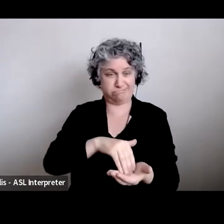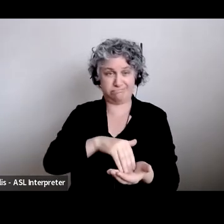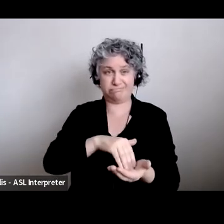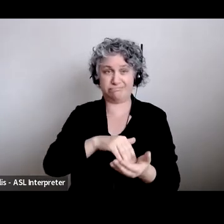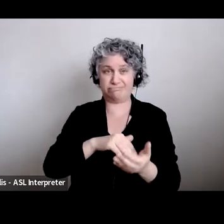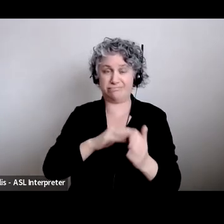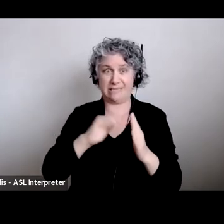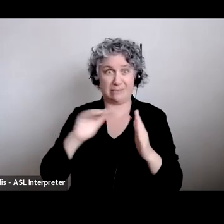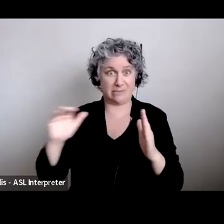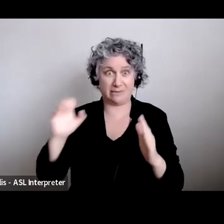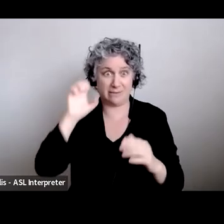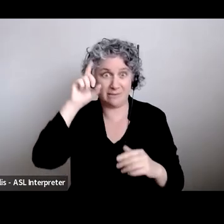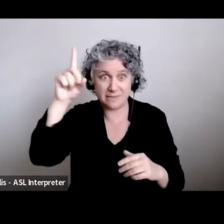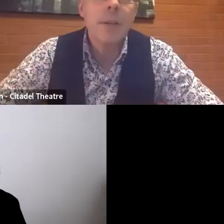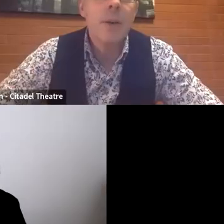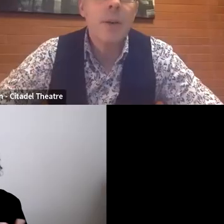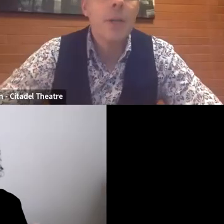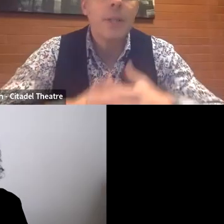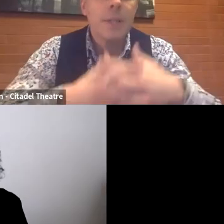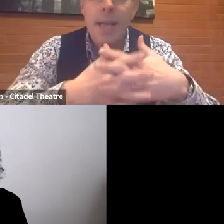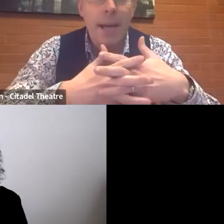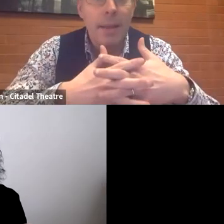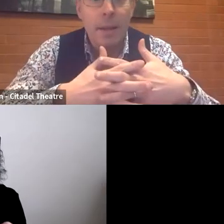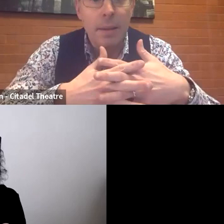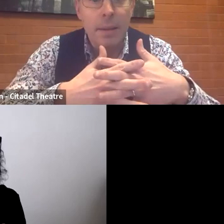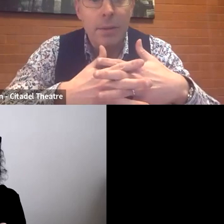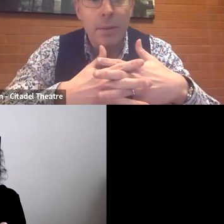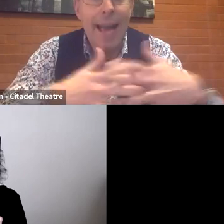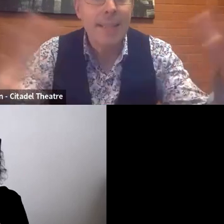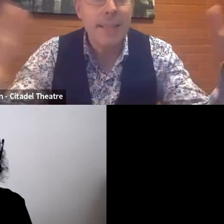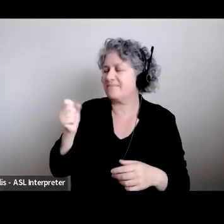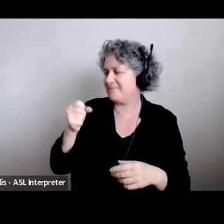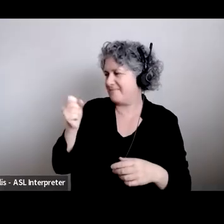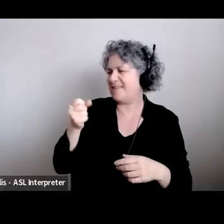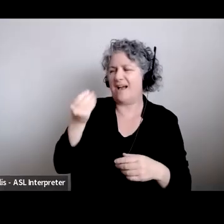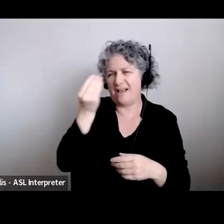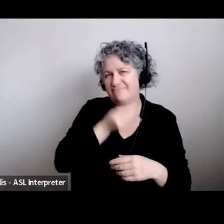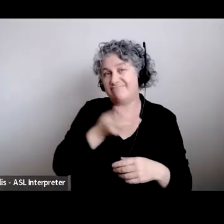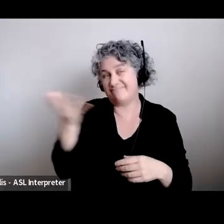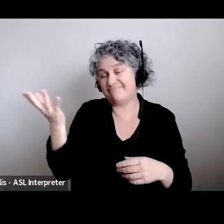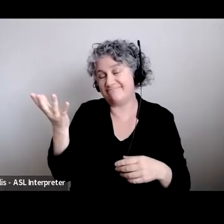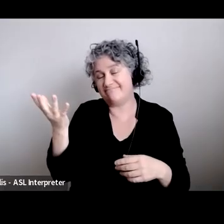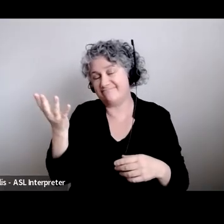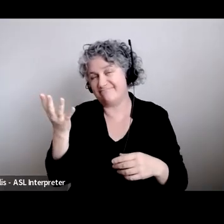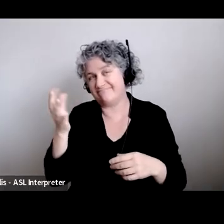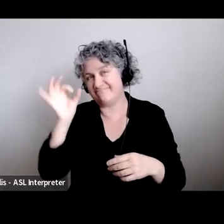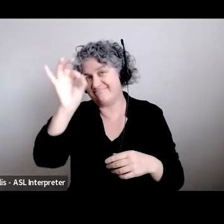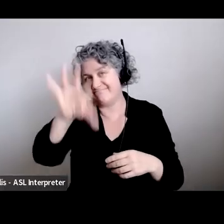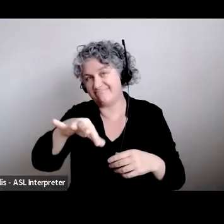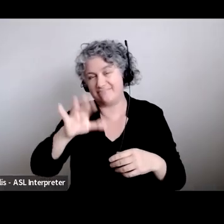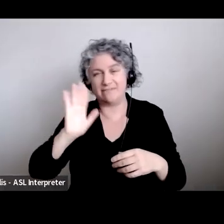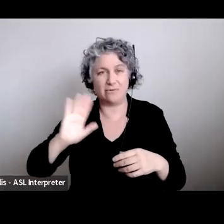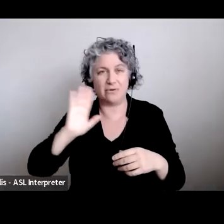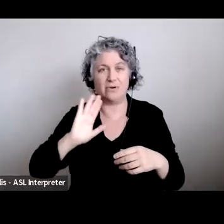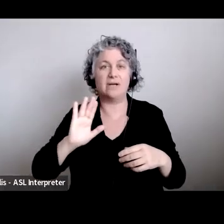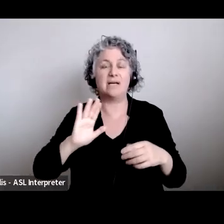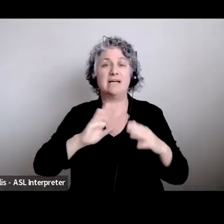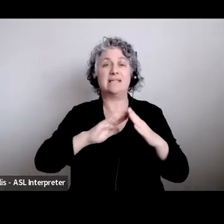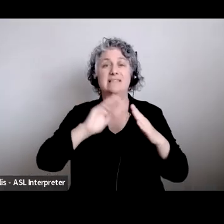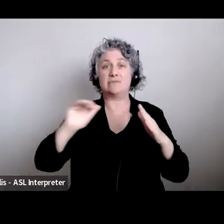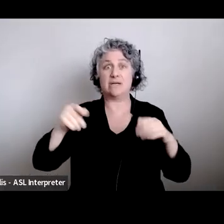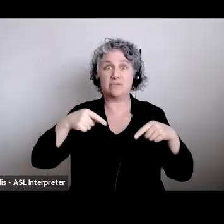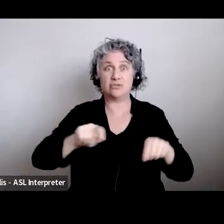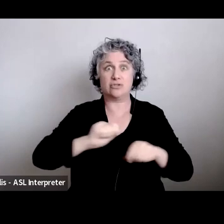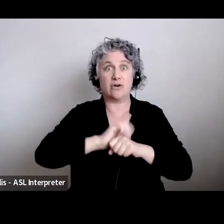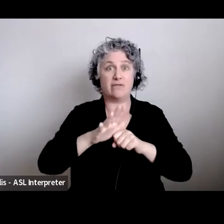Yes, yeah, definitely. Like I touched on it earlier, just the sort of exodus from the downtown during COVID just hasn't,